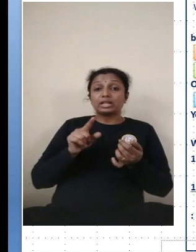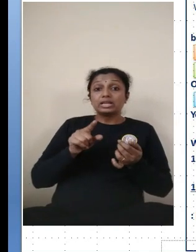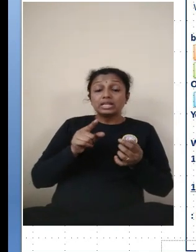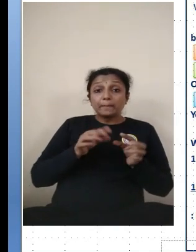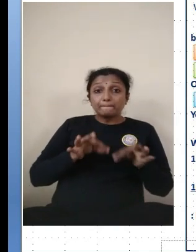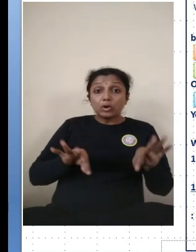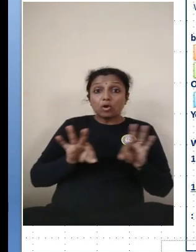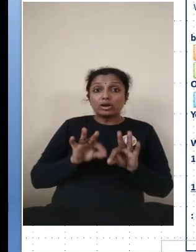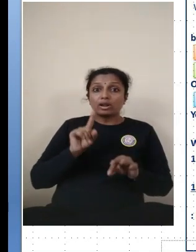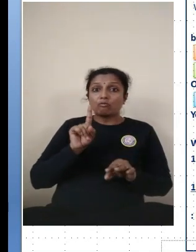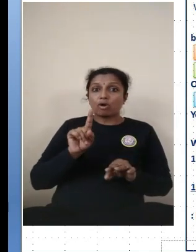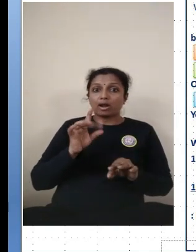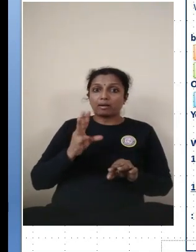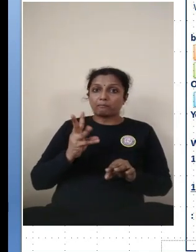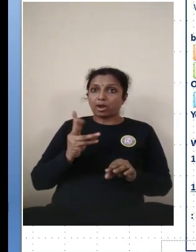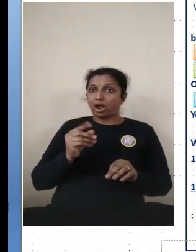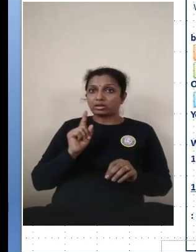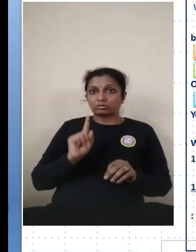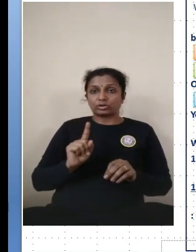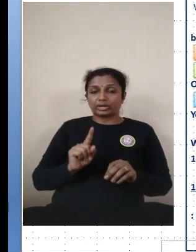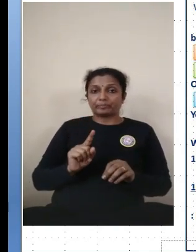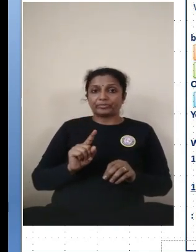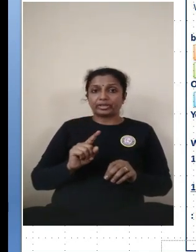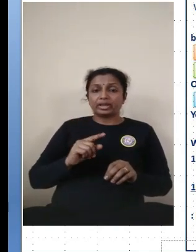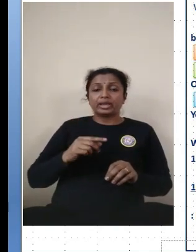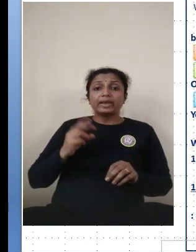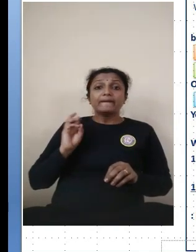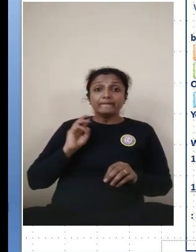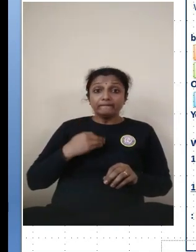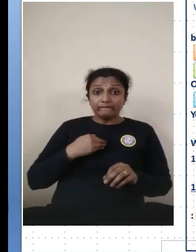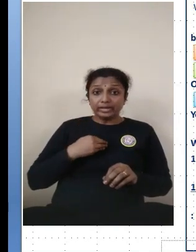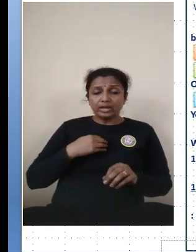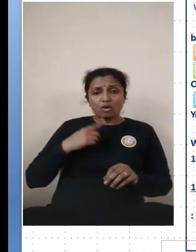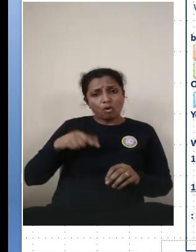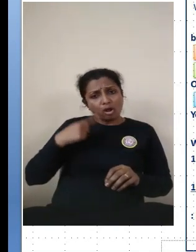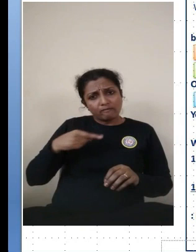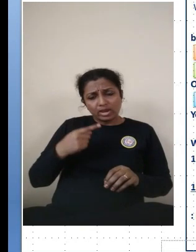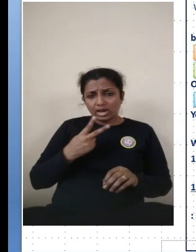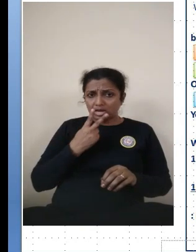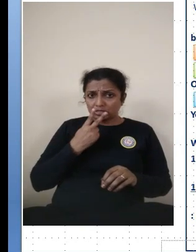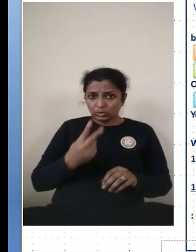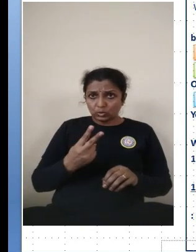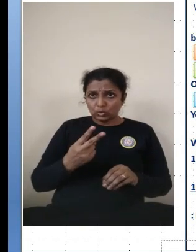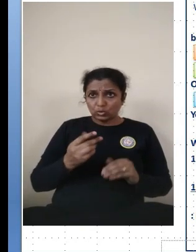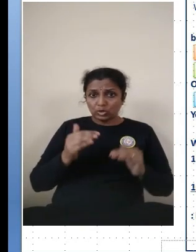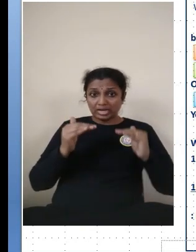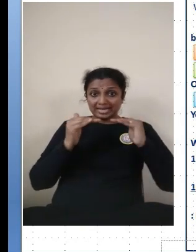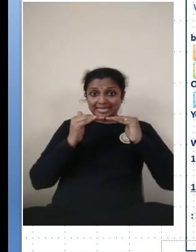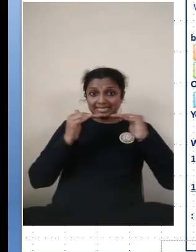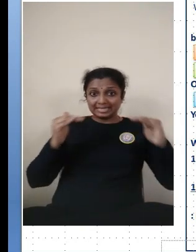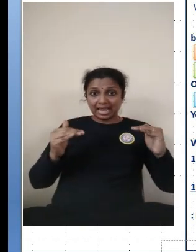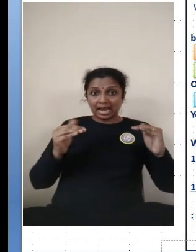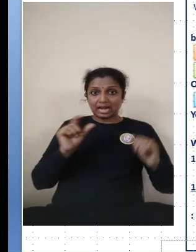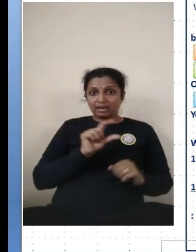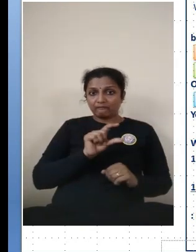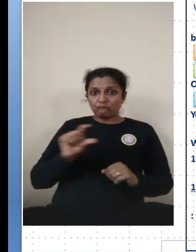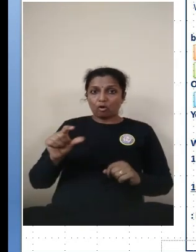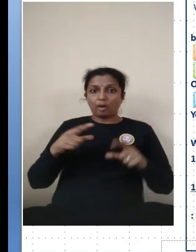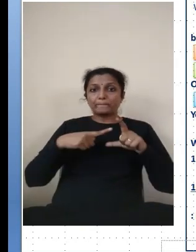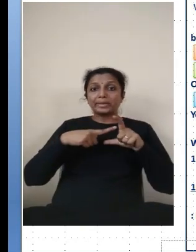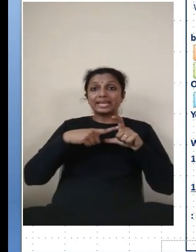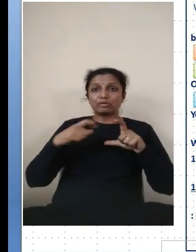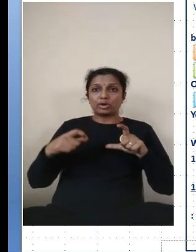We always look at the standard form ax squared plus bx plus c is equal to 0, and in